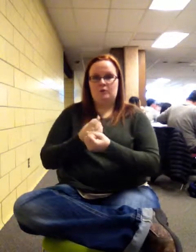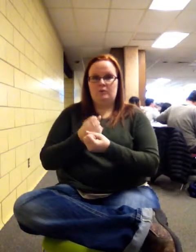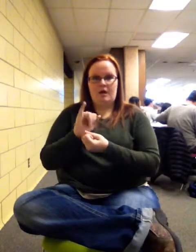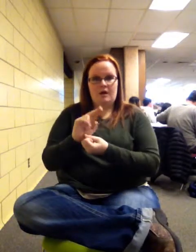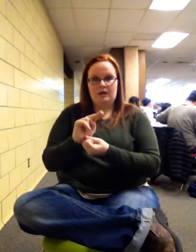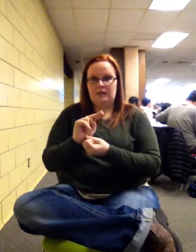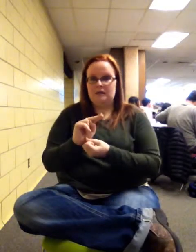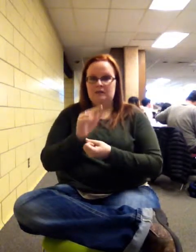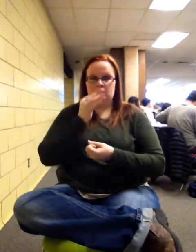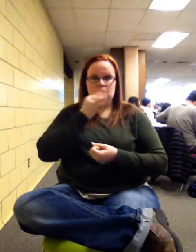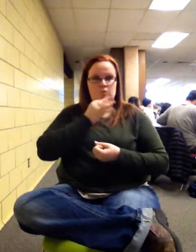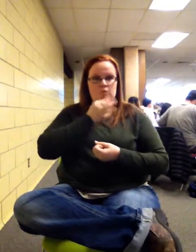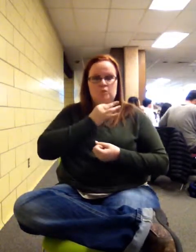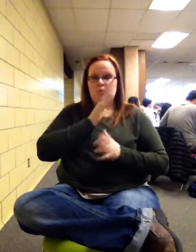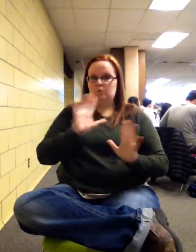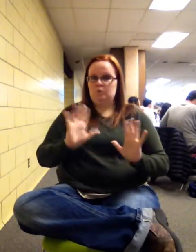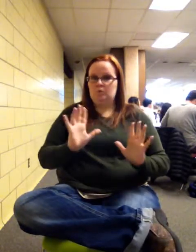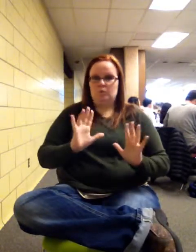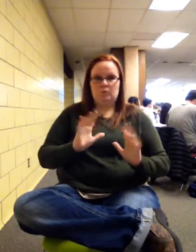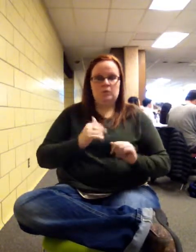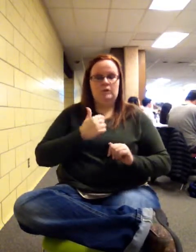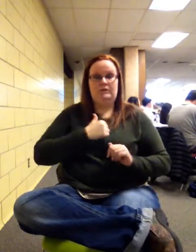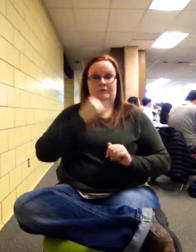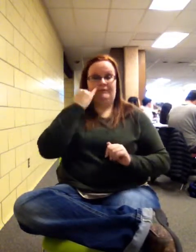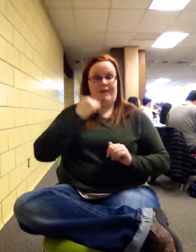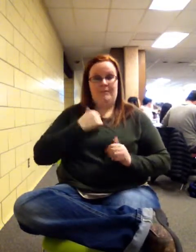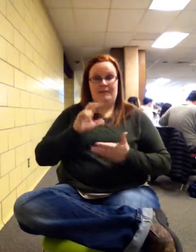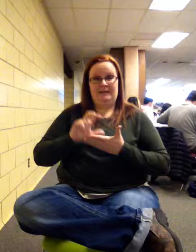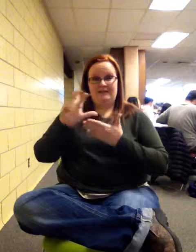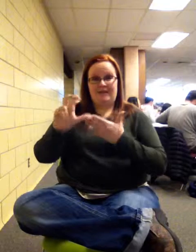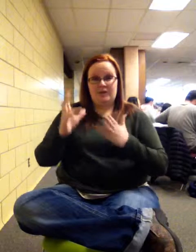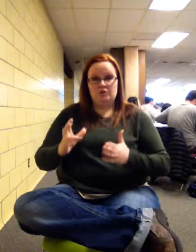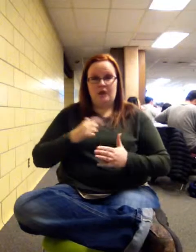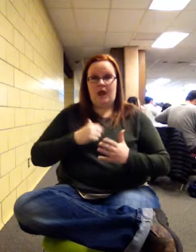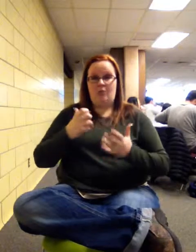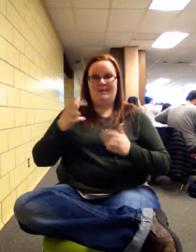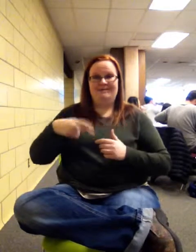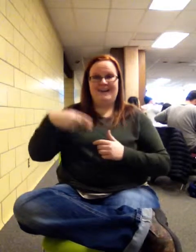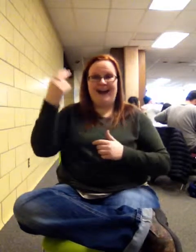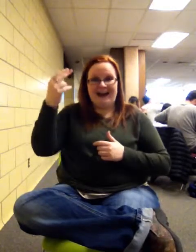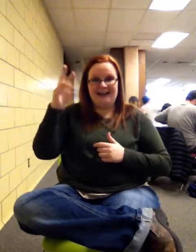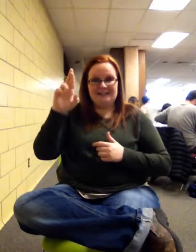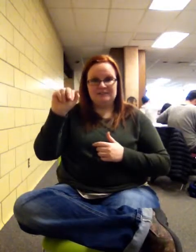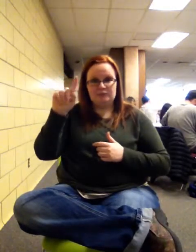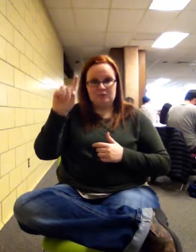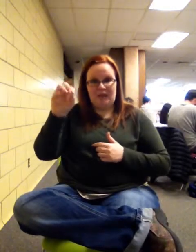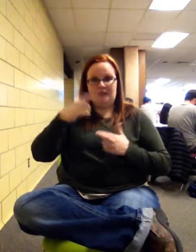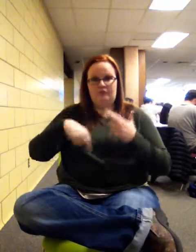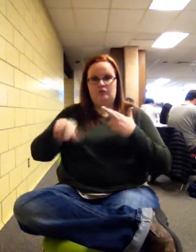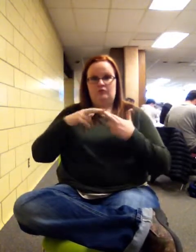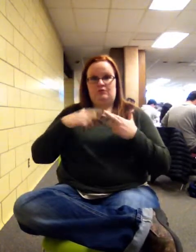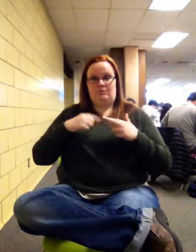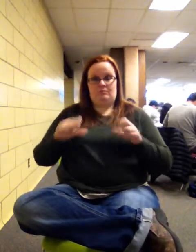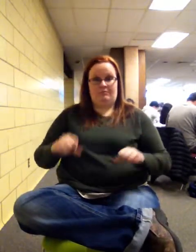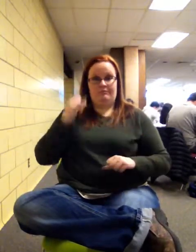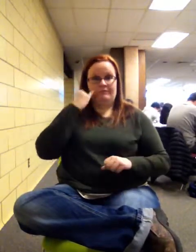too soon. Because if I'm an investor, I want to get the highest rate of return that I can. So if I think inflation is going to go up, interest